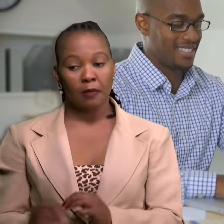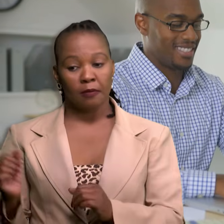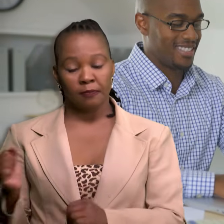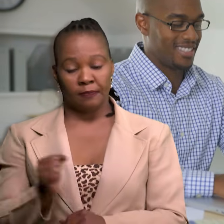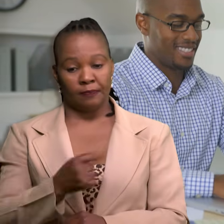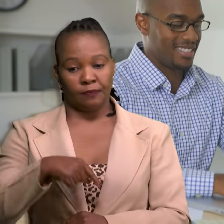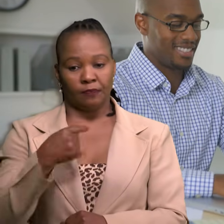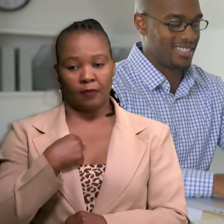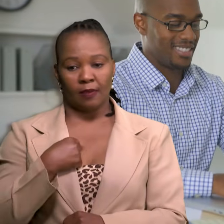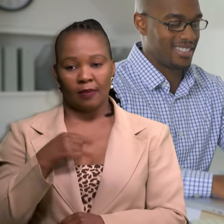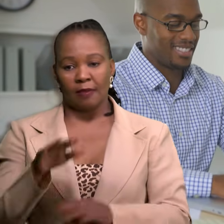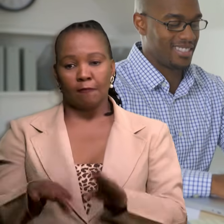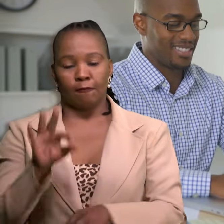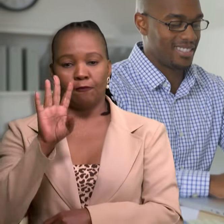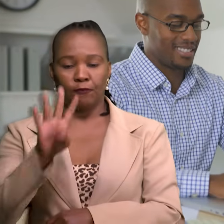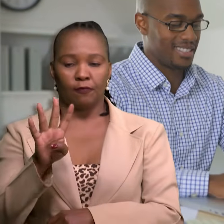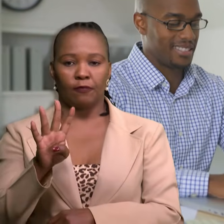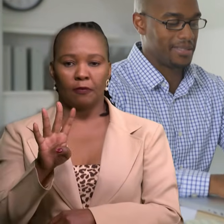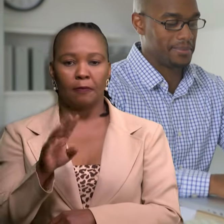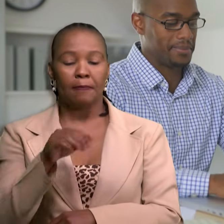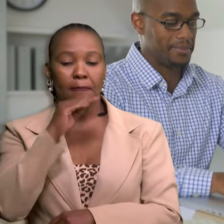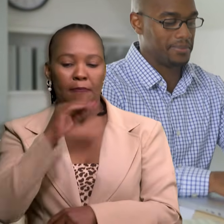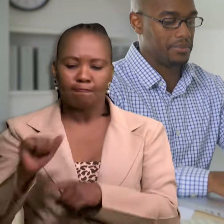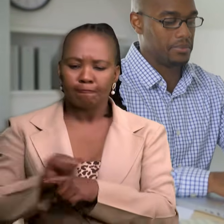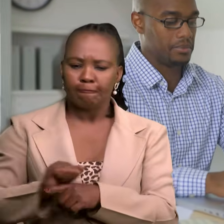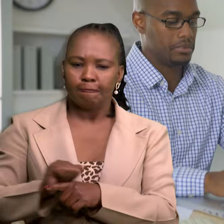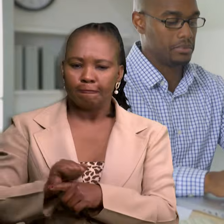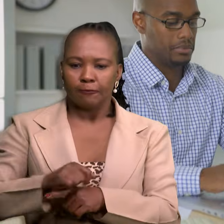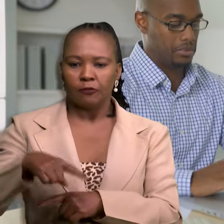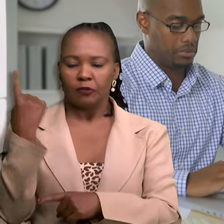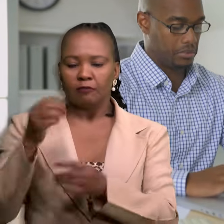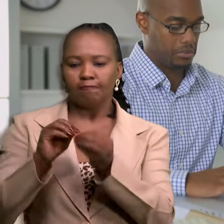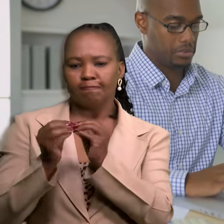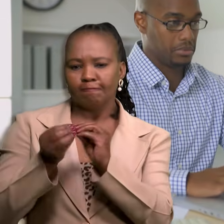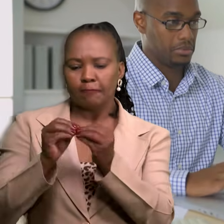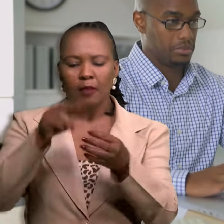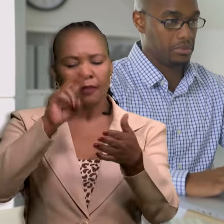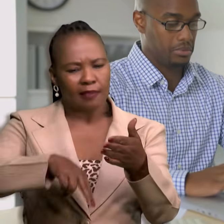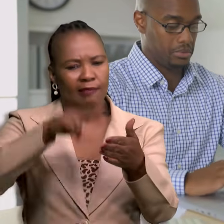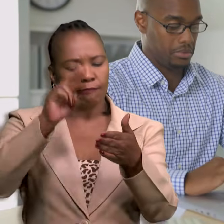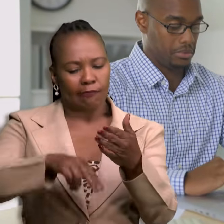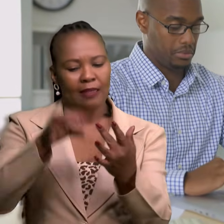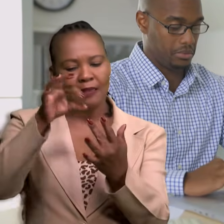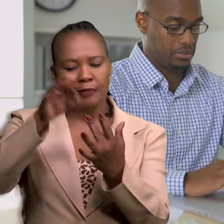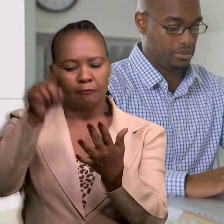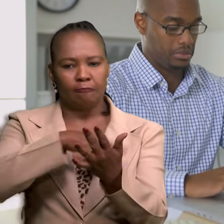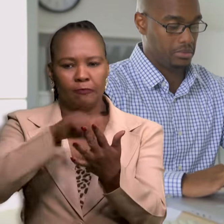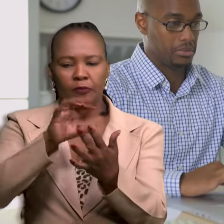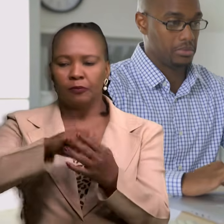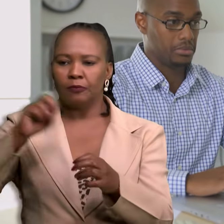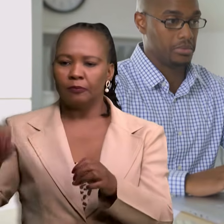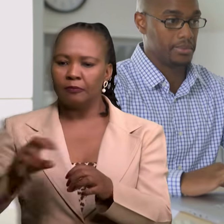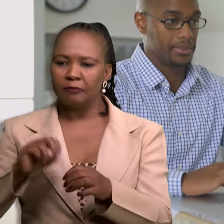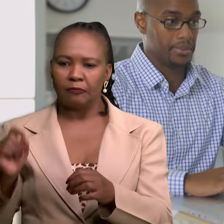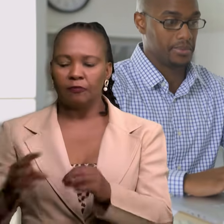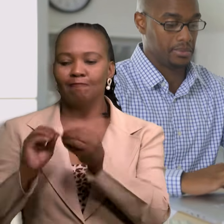This brings us to step 4, which involves polishing the first draft by rereading it and editing it